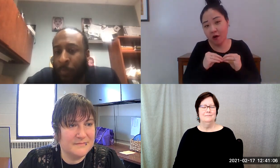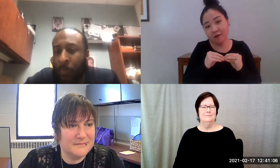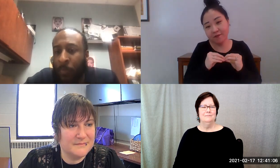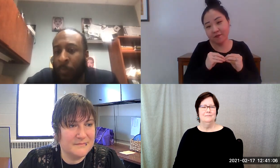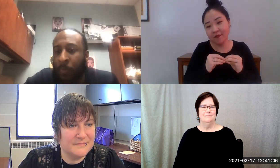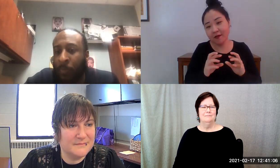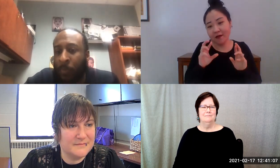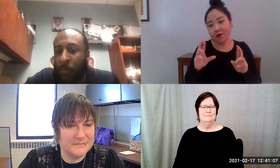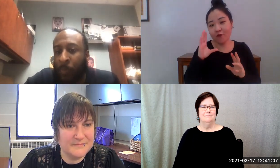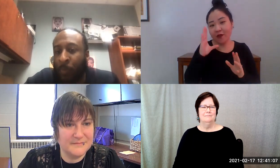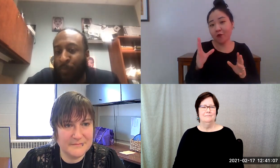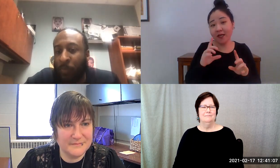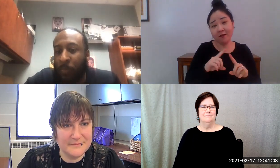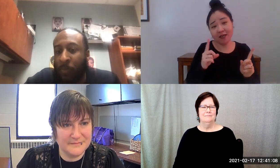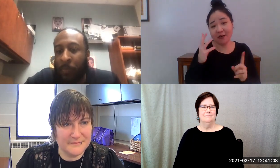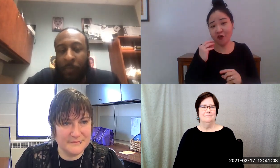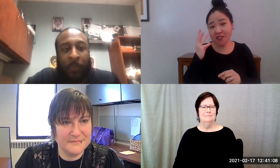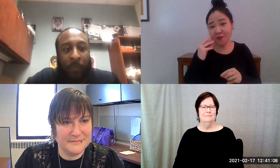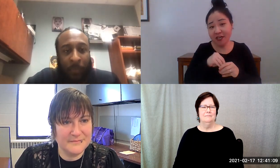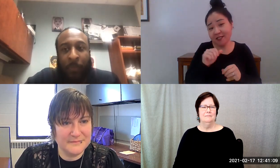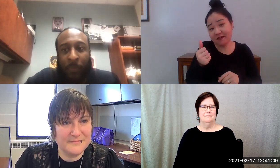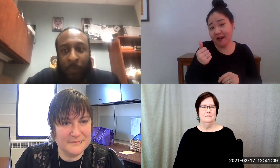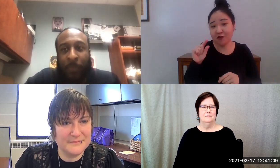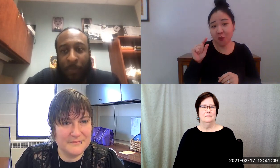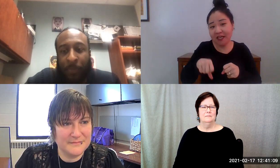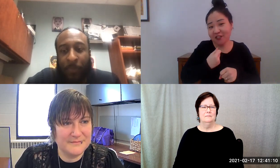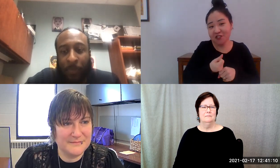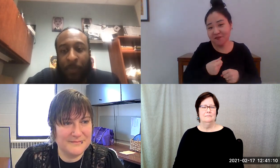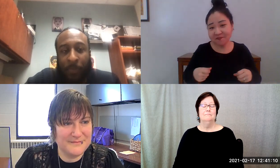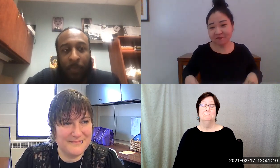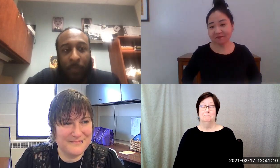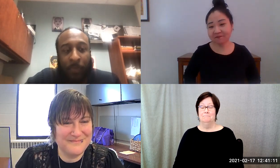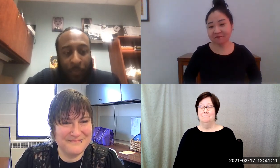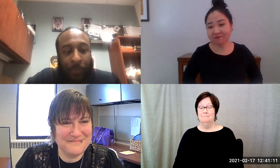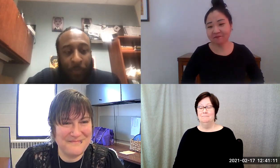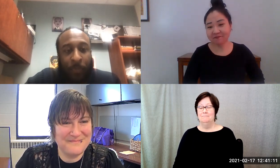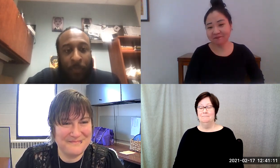accept more, and hopefully it will be a different experience in 10, 20 years.